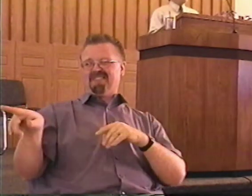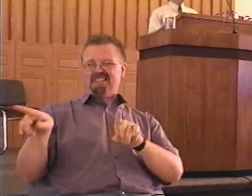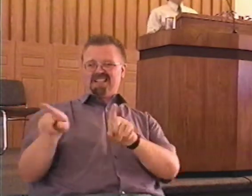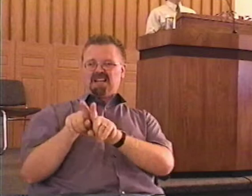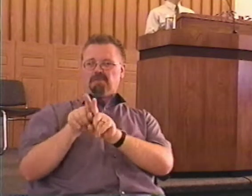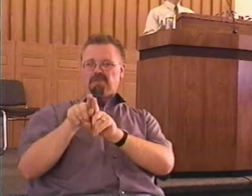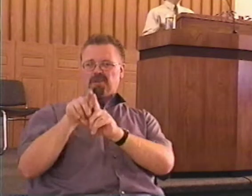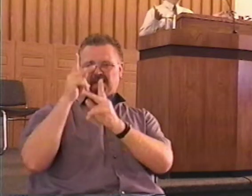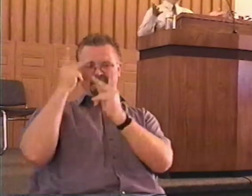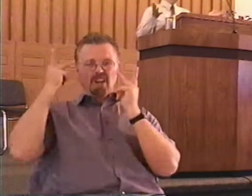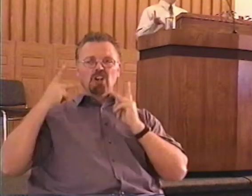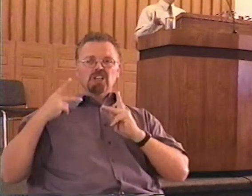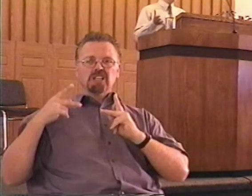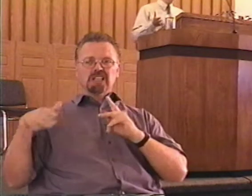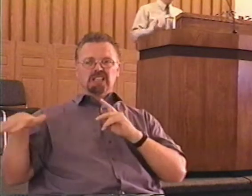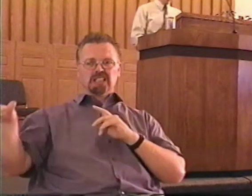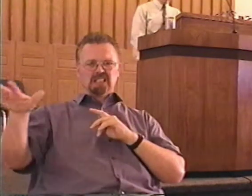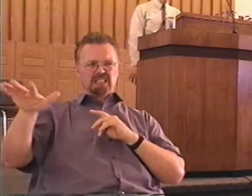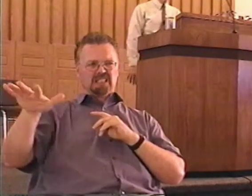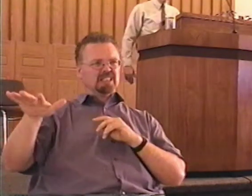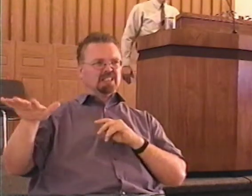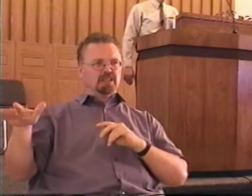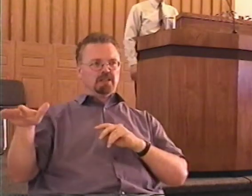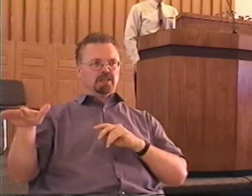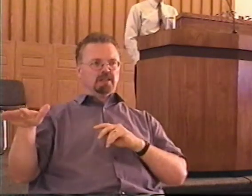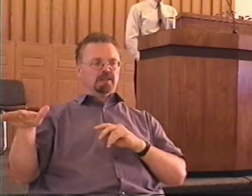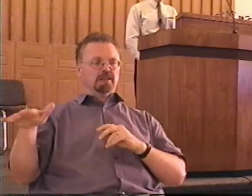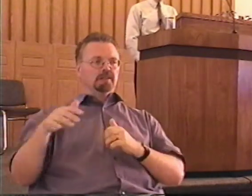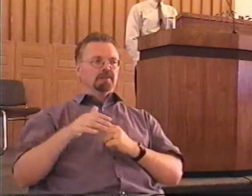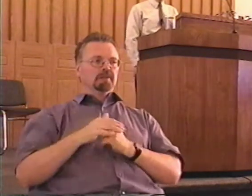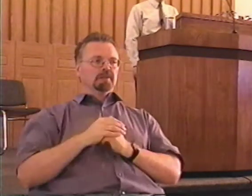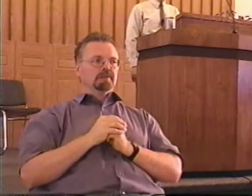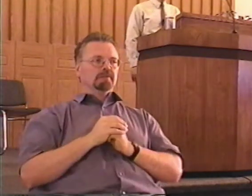is hypocrisy in this place.